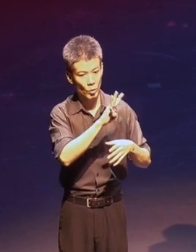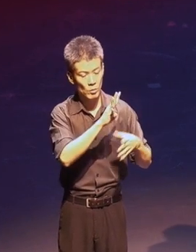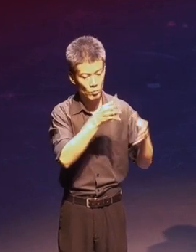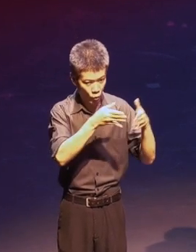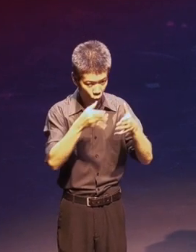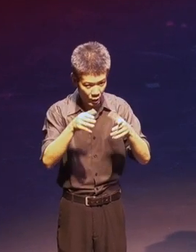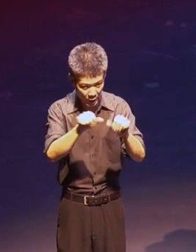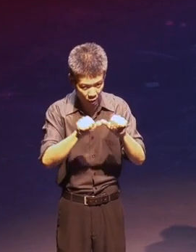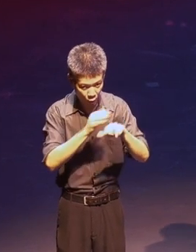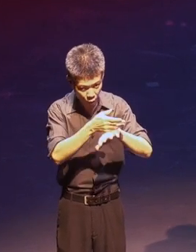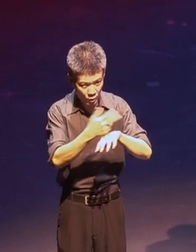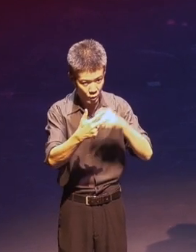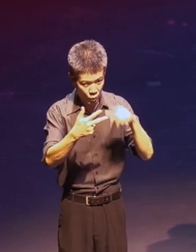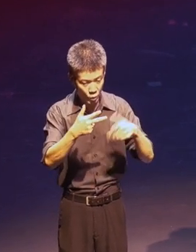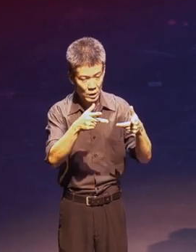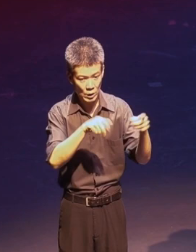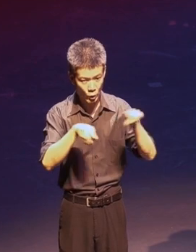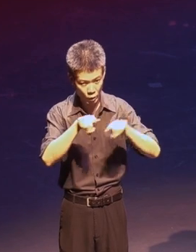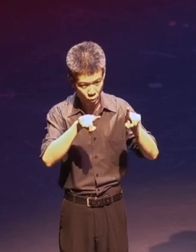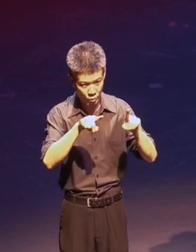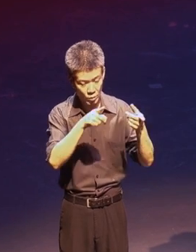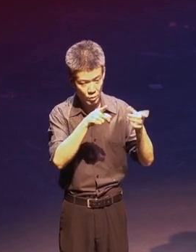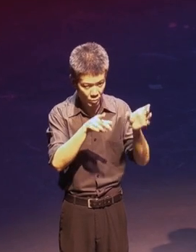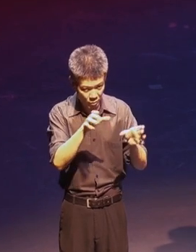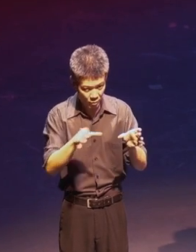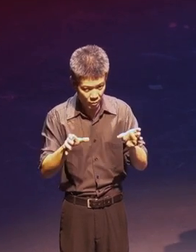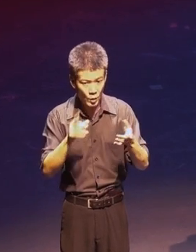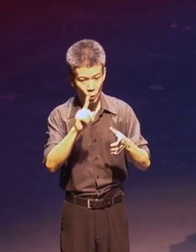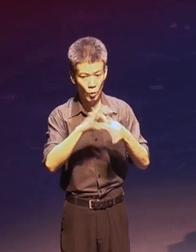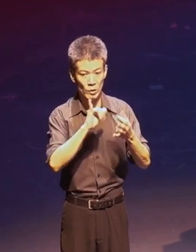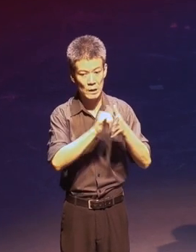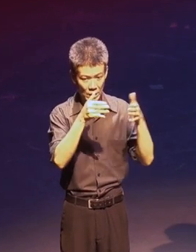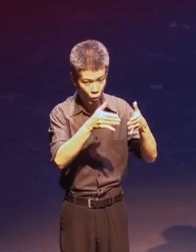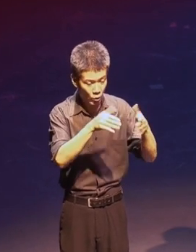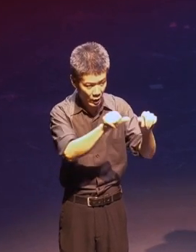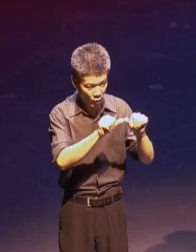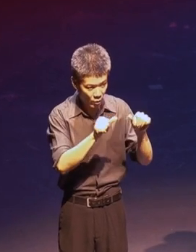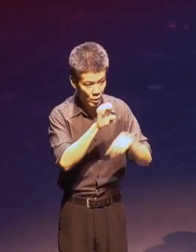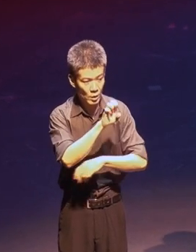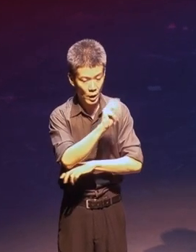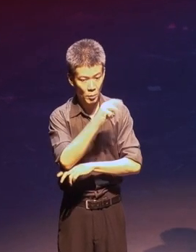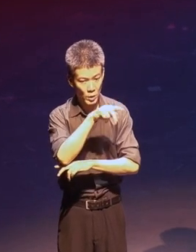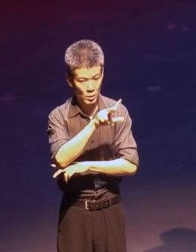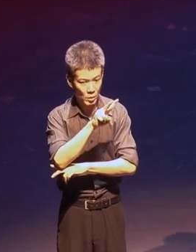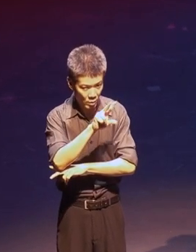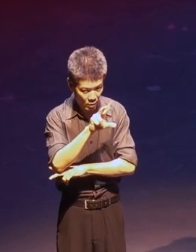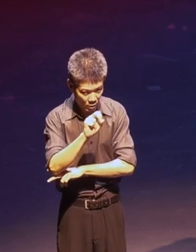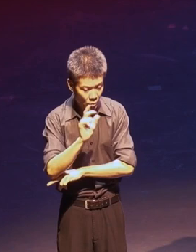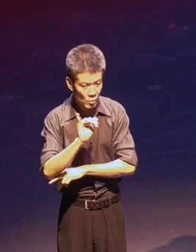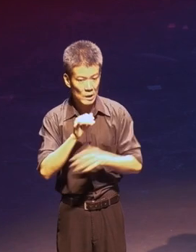areas along three strategic themes. Now, one of the focal areas in EMP 2030 is